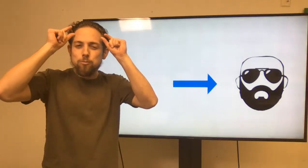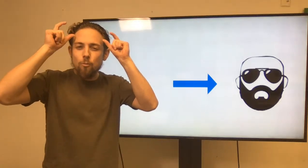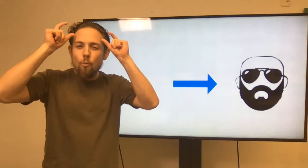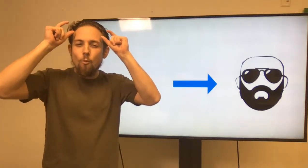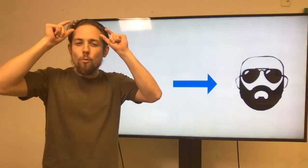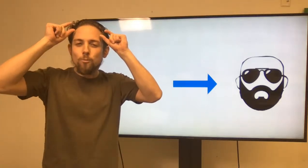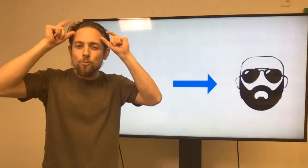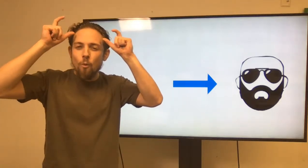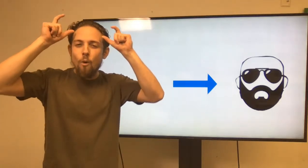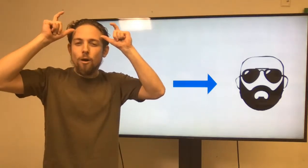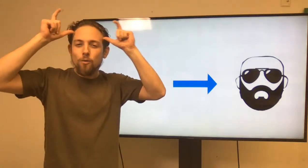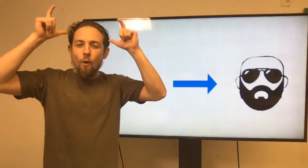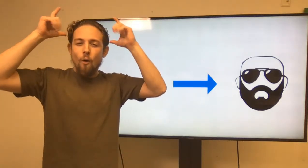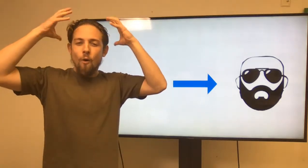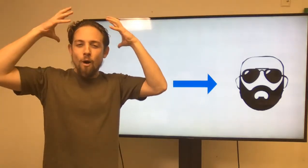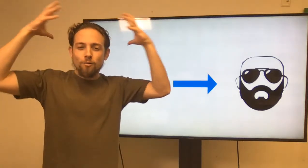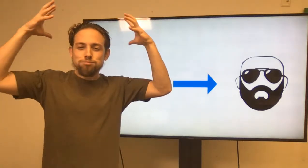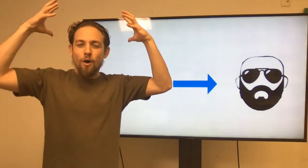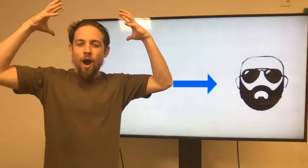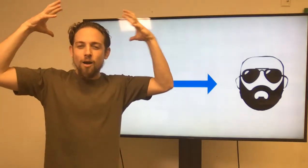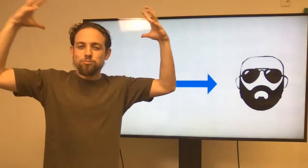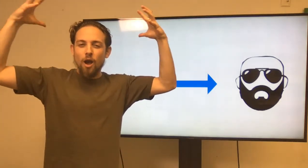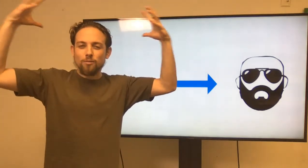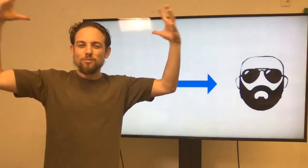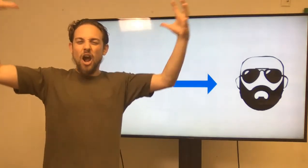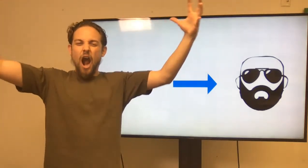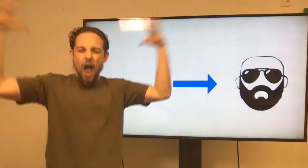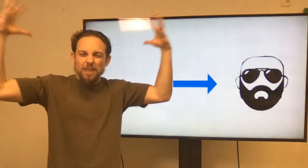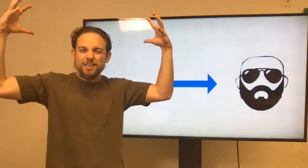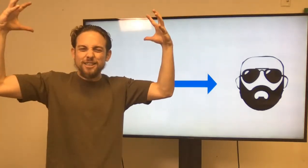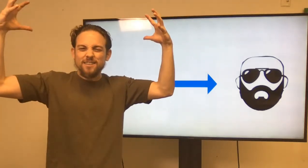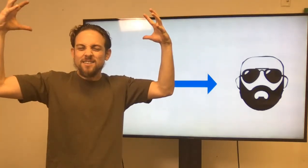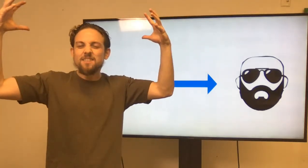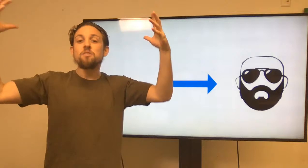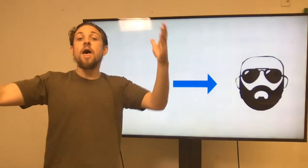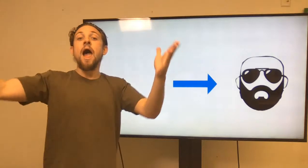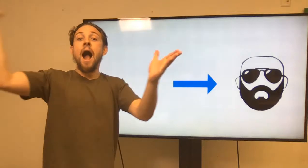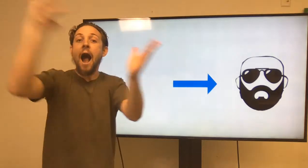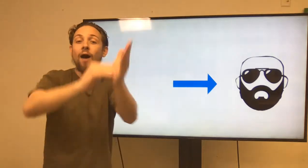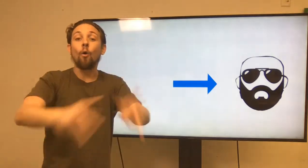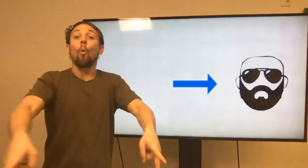We typically sign it showing that their hair grows slowly over time.